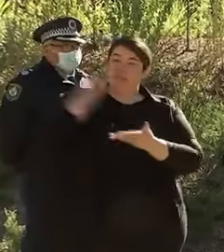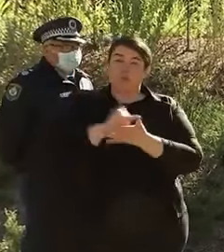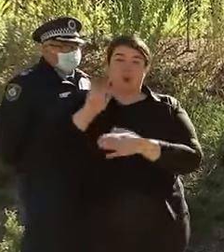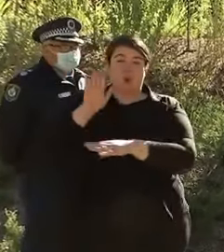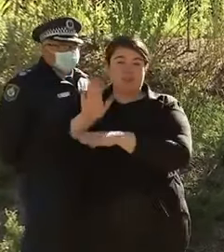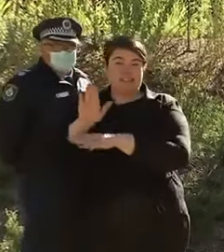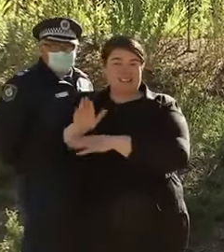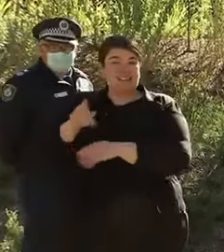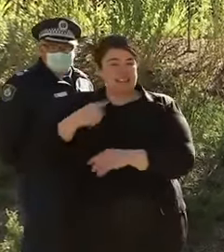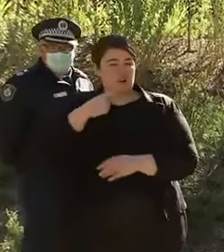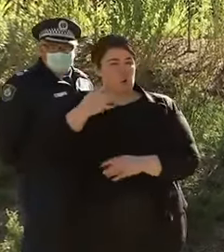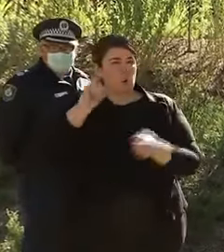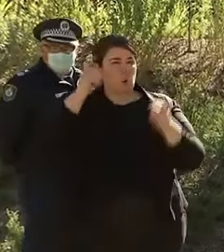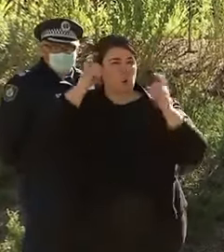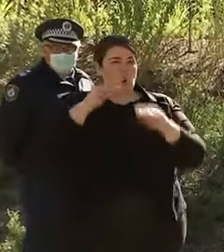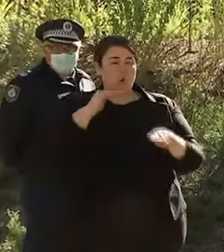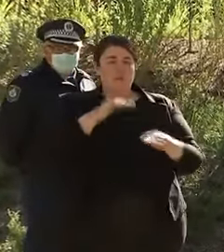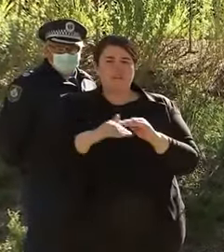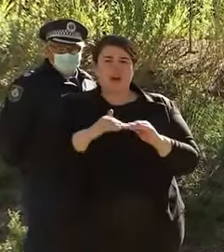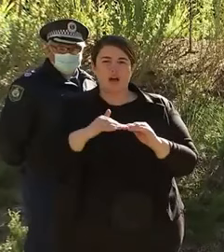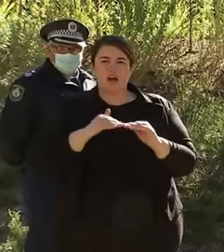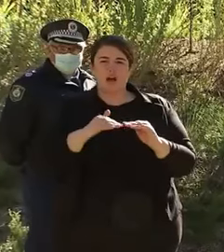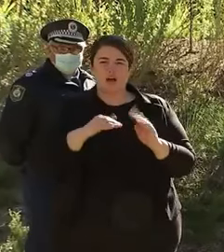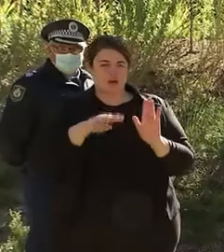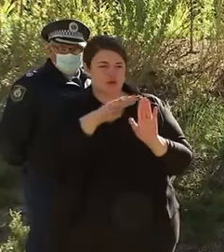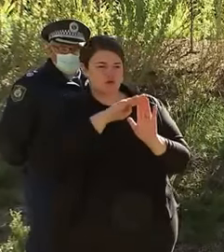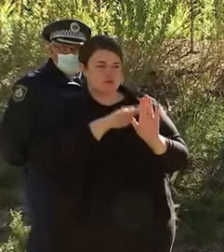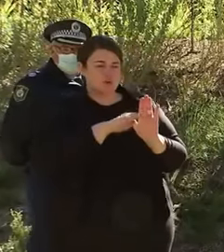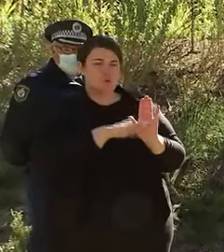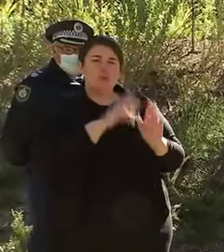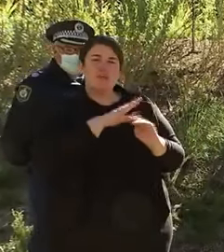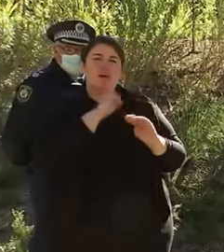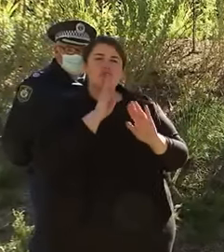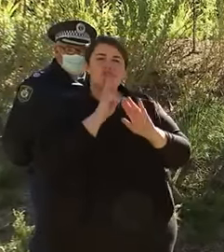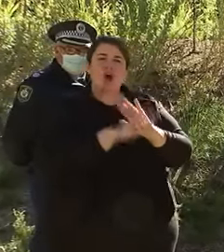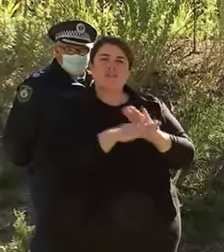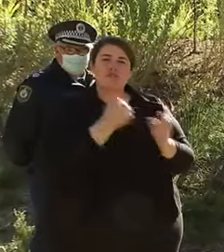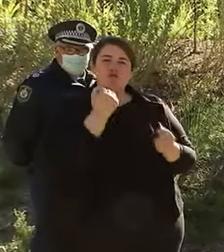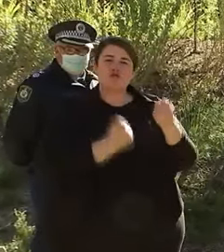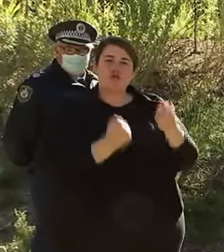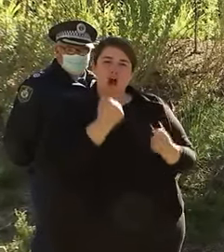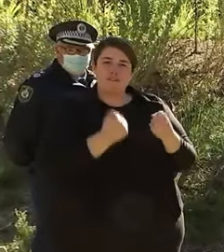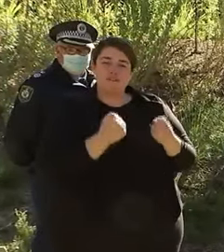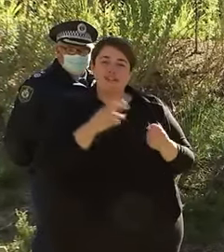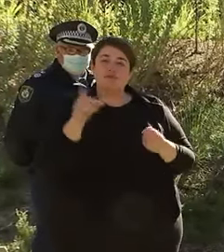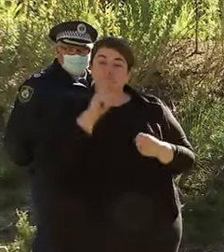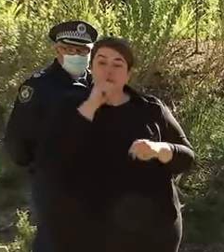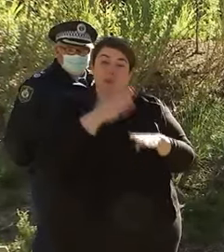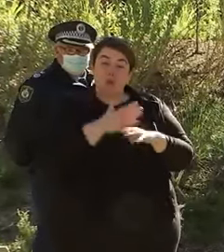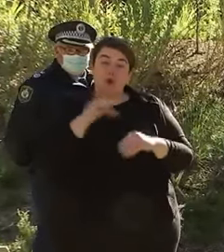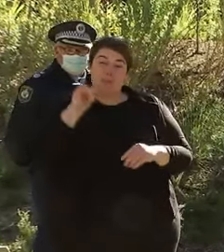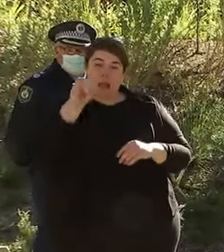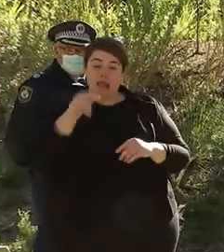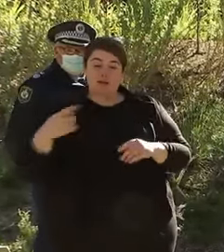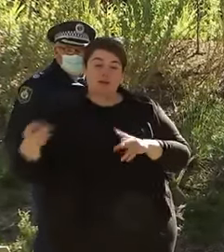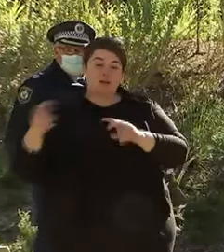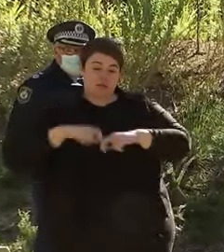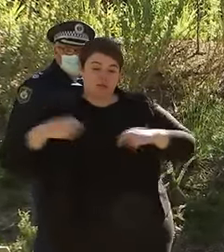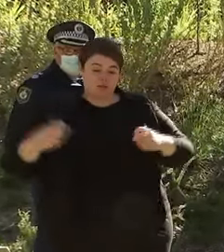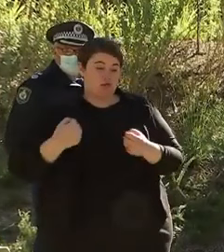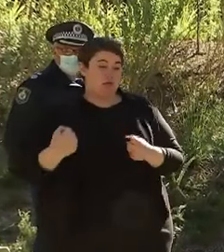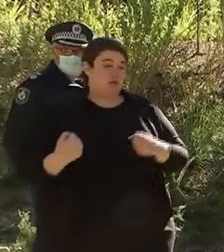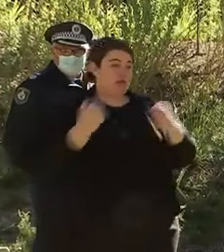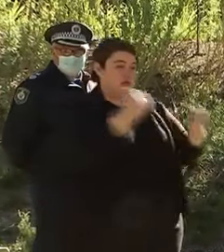about the protocols followed by private drivers transporting air crew from the airport to their hotel